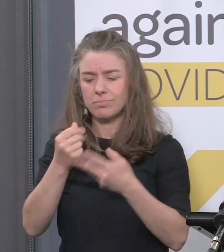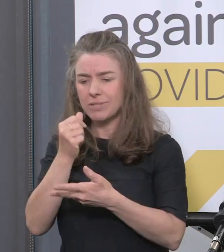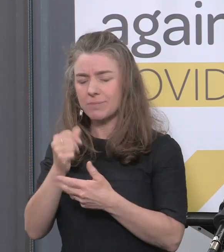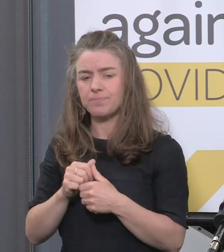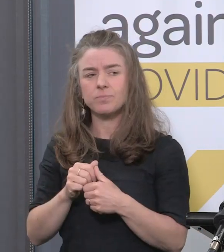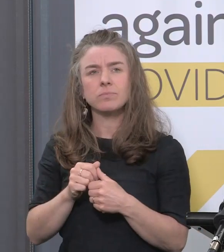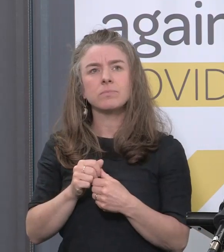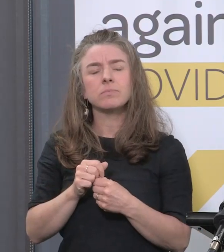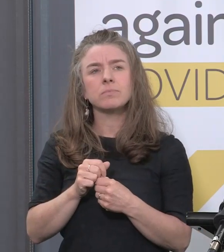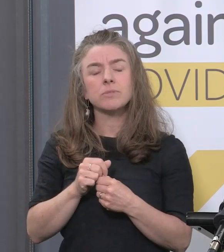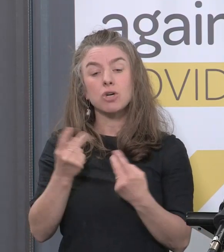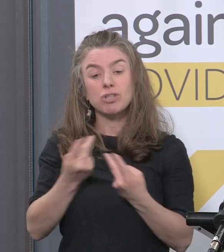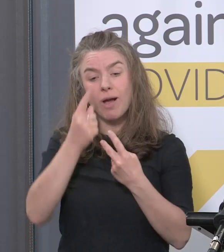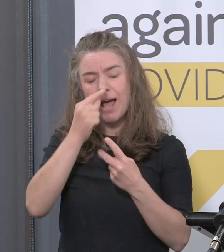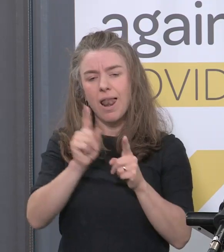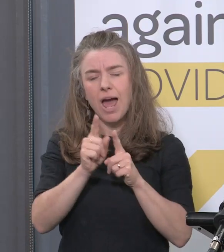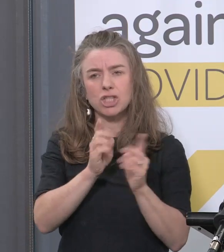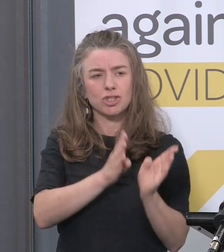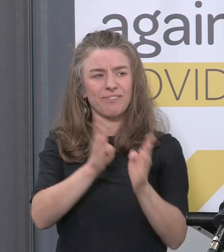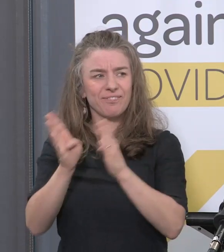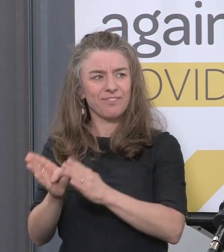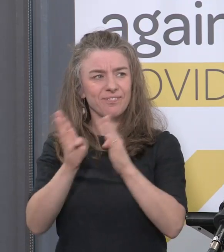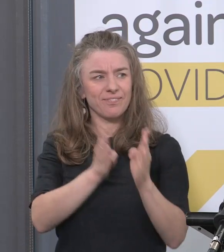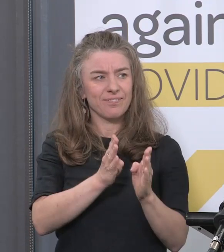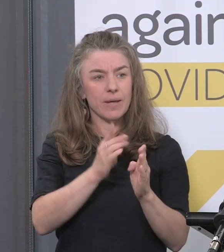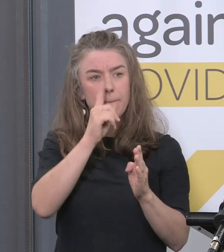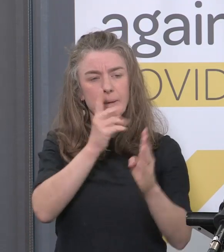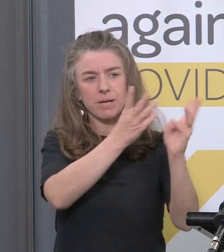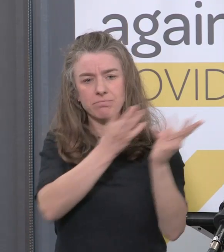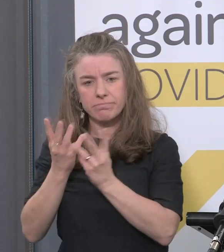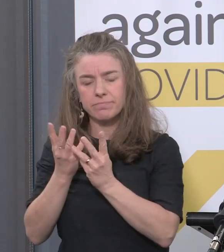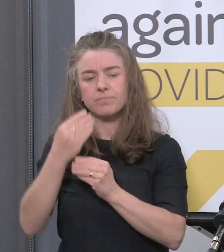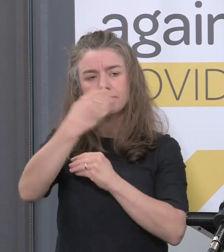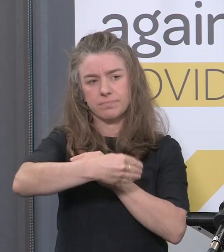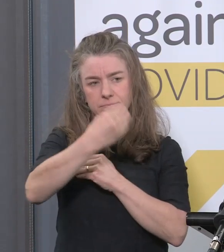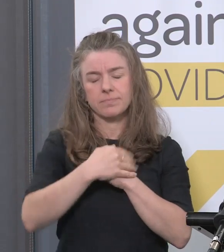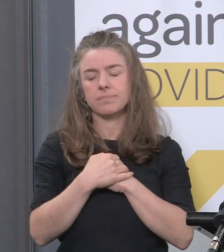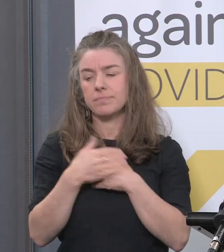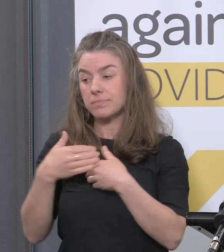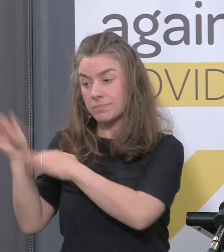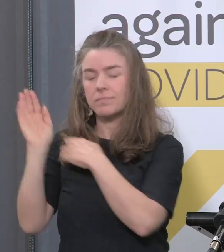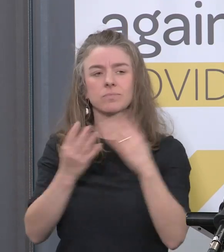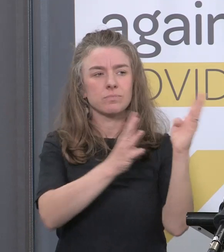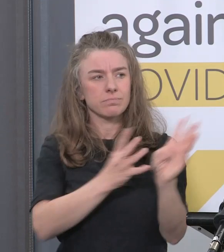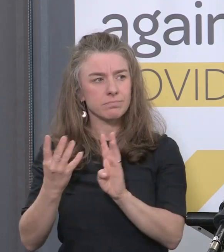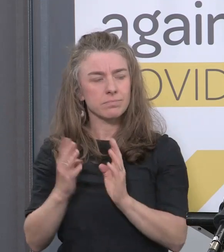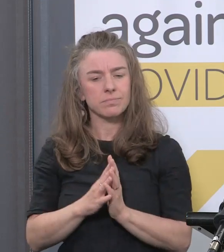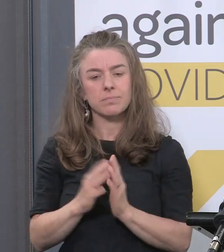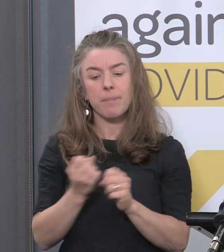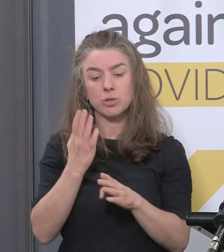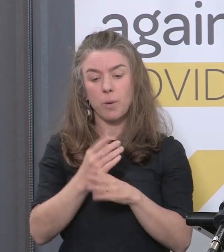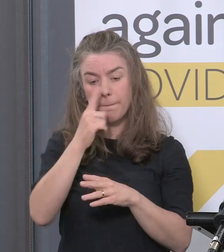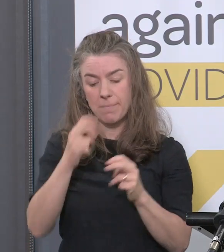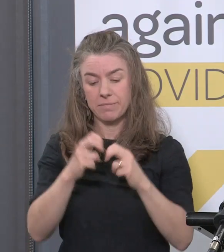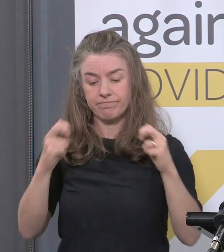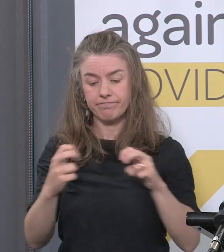having shifts of people coming through, ensuring physical distance between people who are in the restaurant, and likewise in a bar. There can be